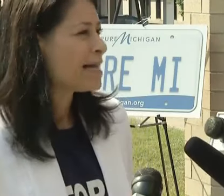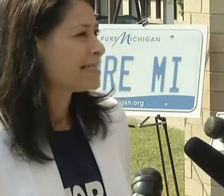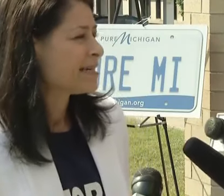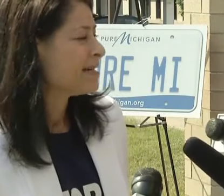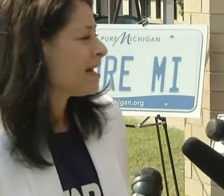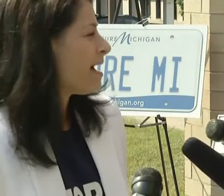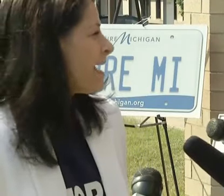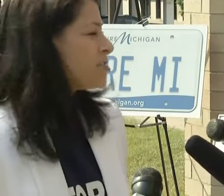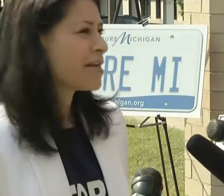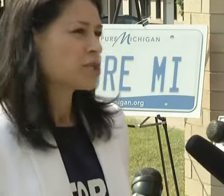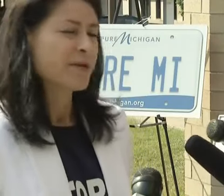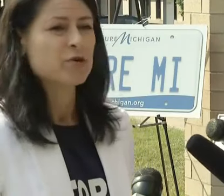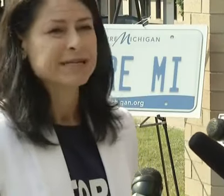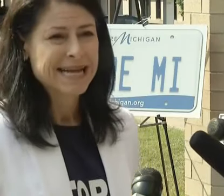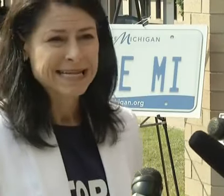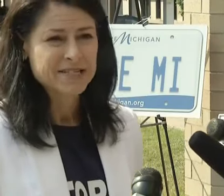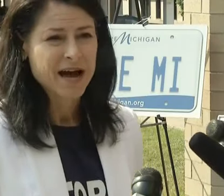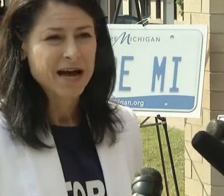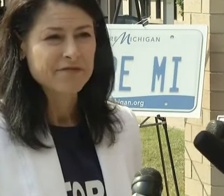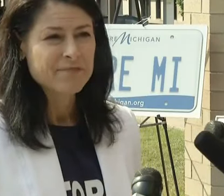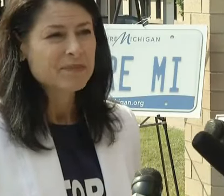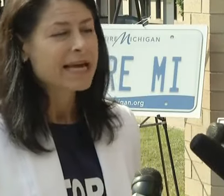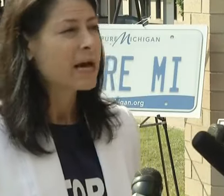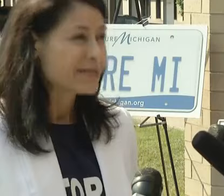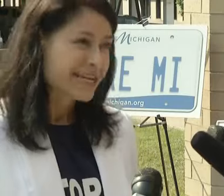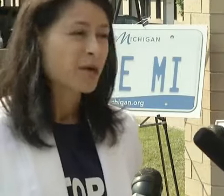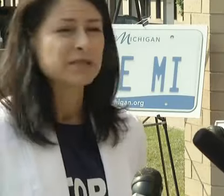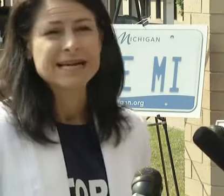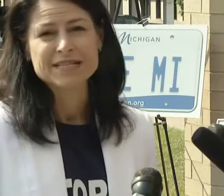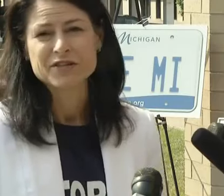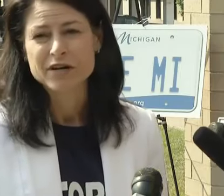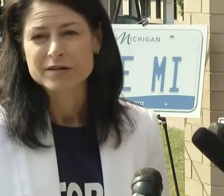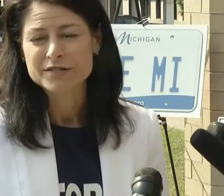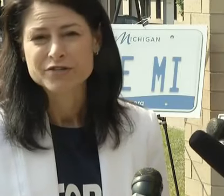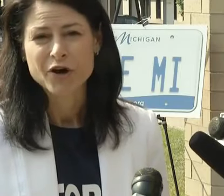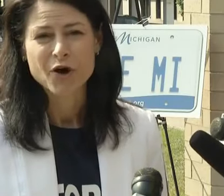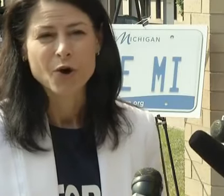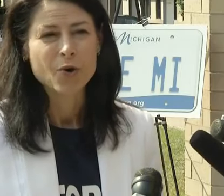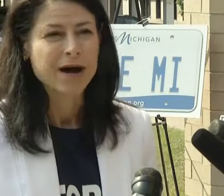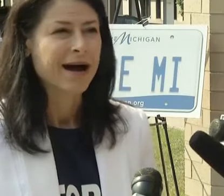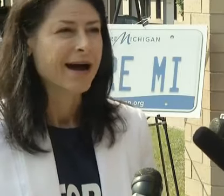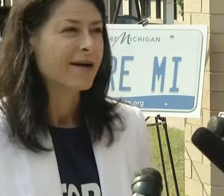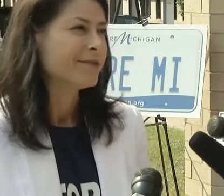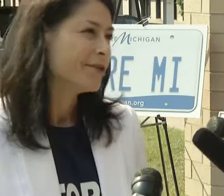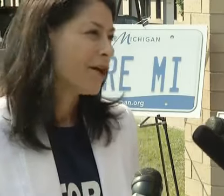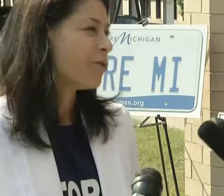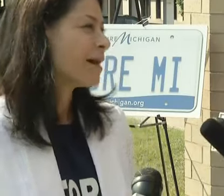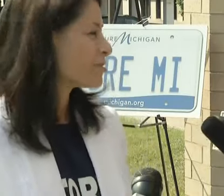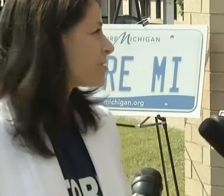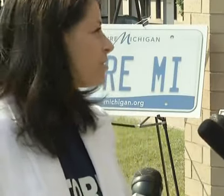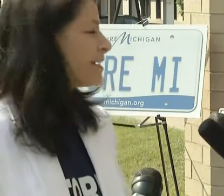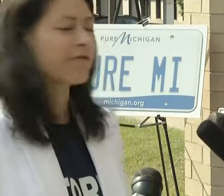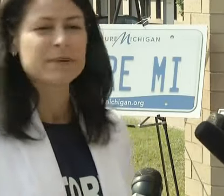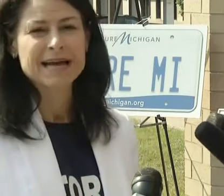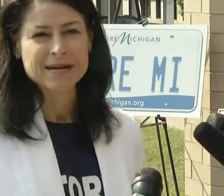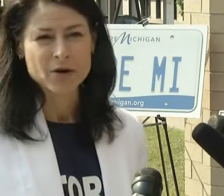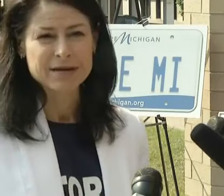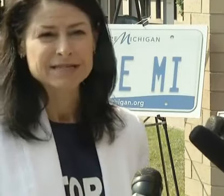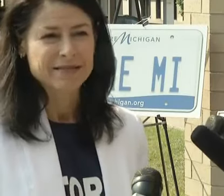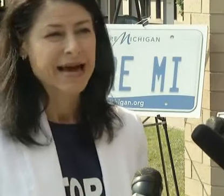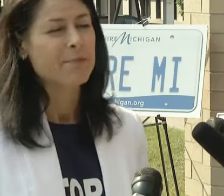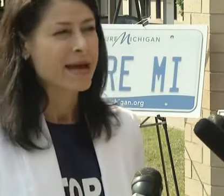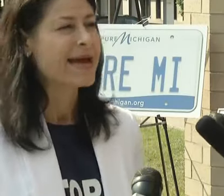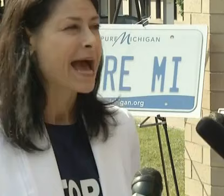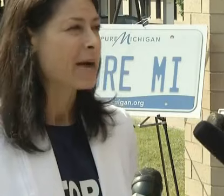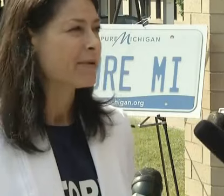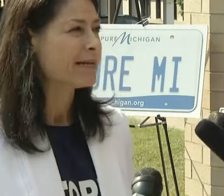Sheriff Swanson has challenged me to a dance-off, and I'm a terrible dancer. So, you know, putting everybody on